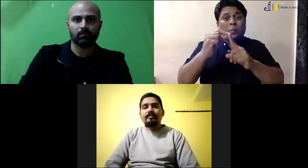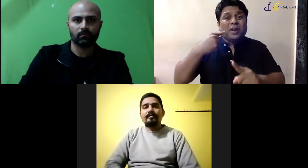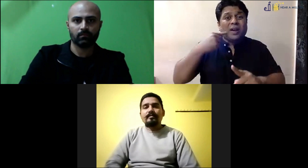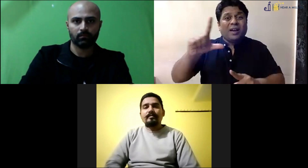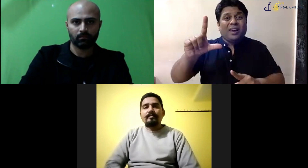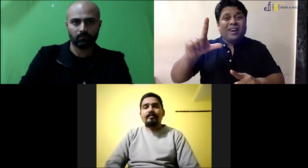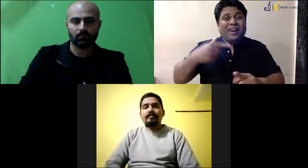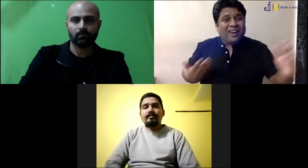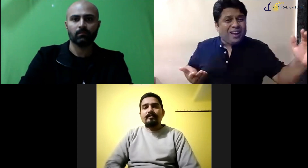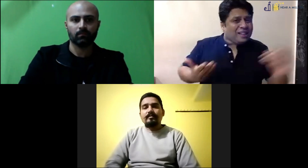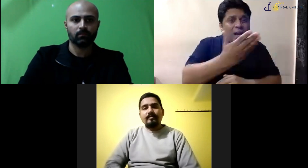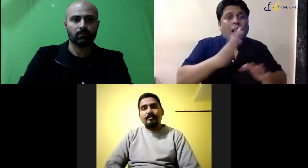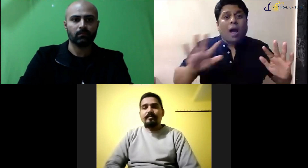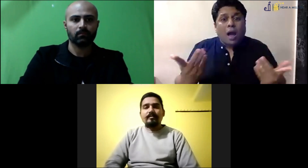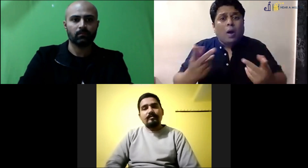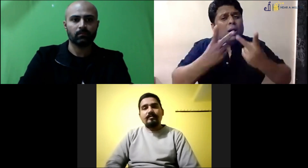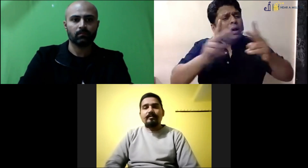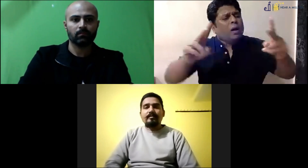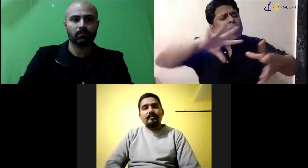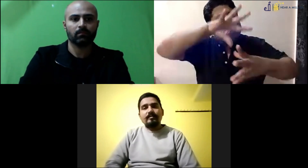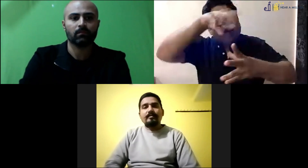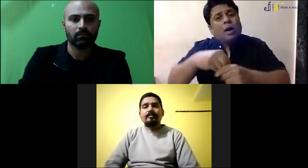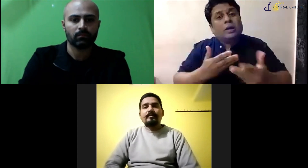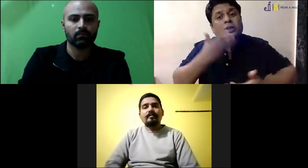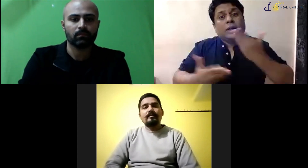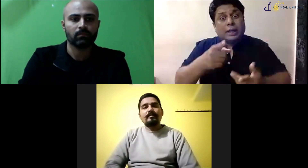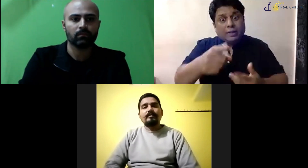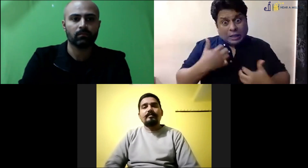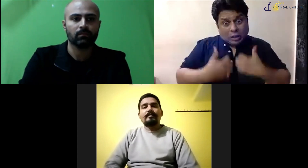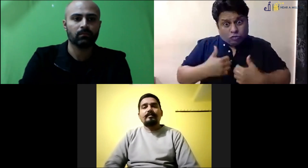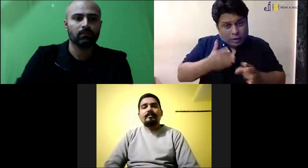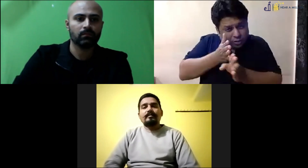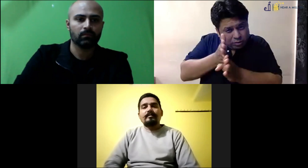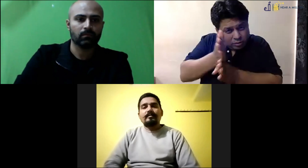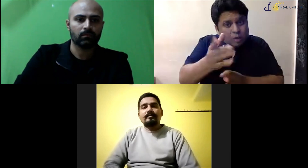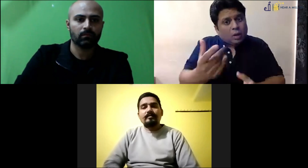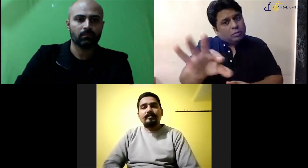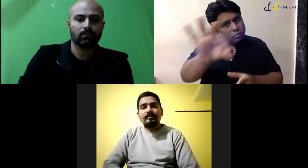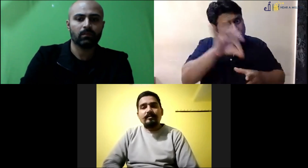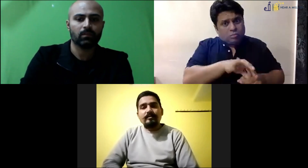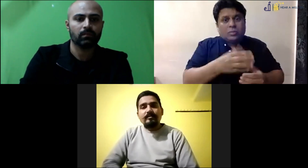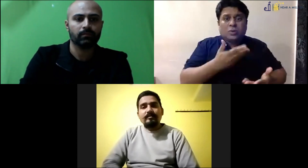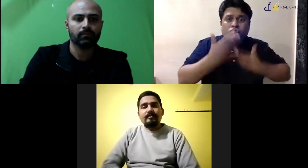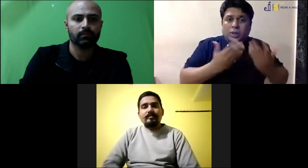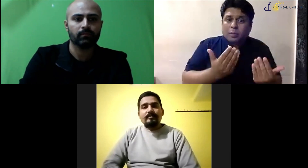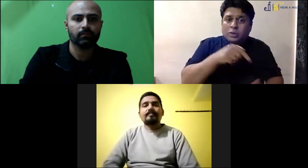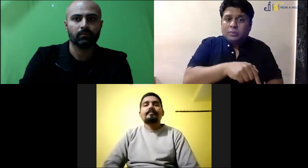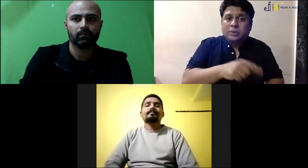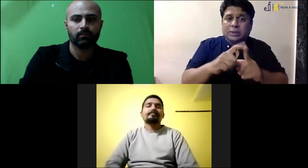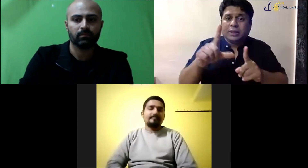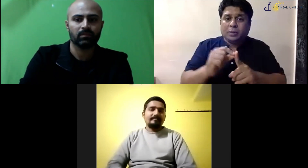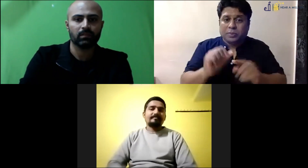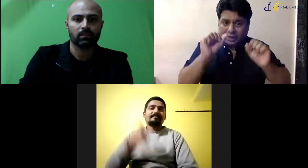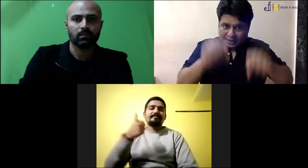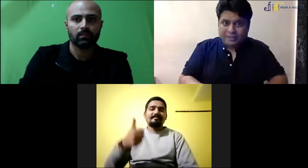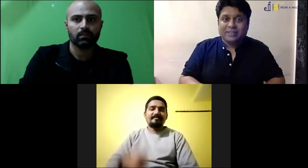then how we can really file PILs and reach the court and the law. So everything is part of DLP, and you can